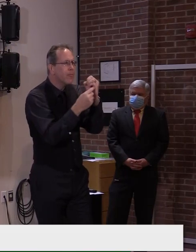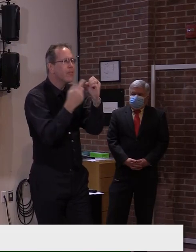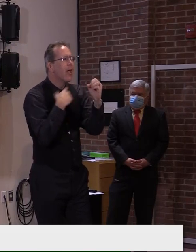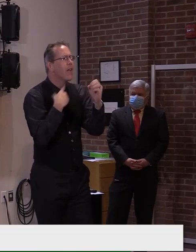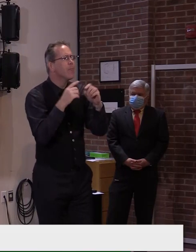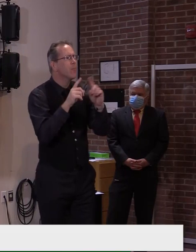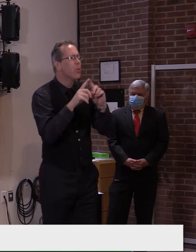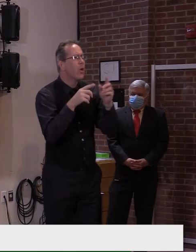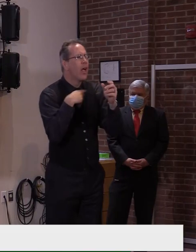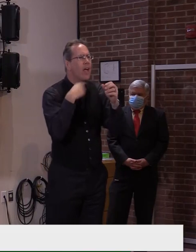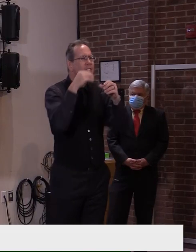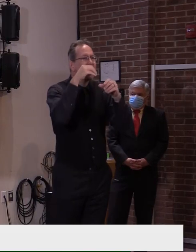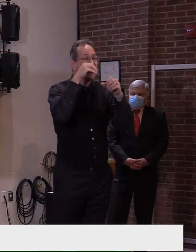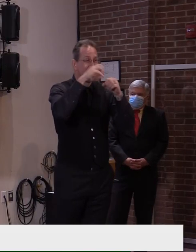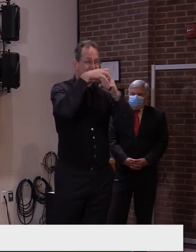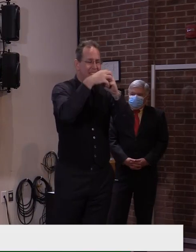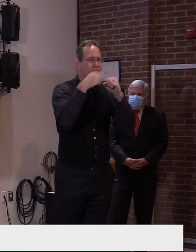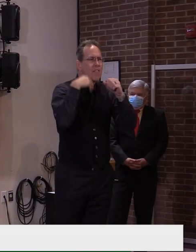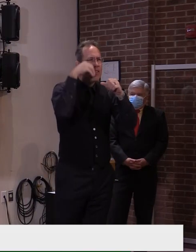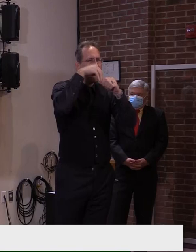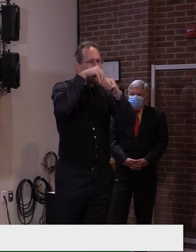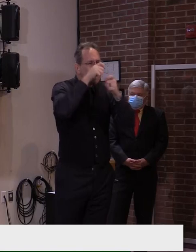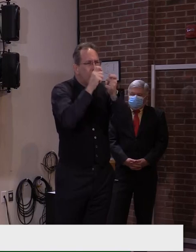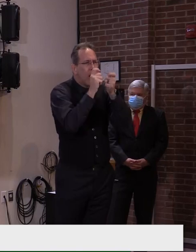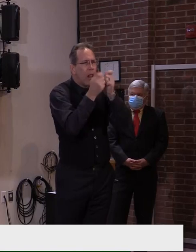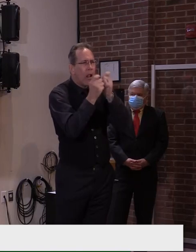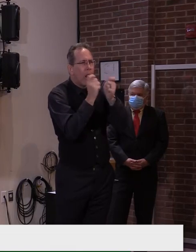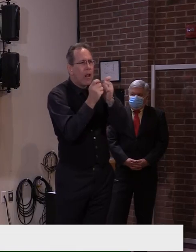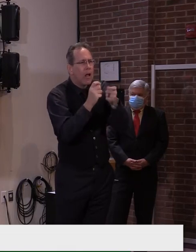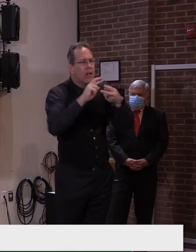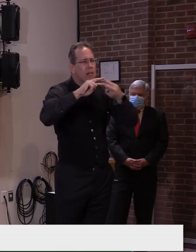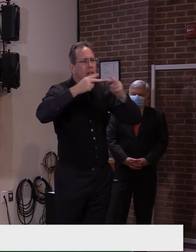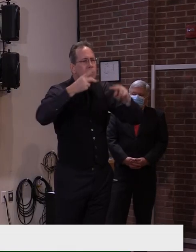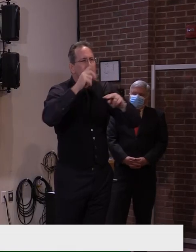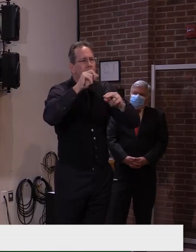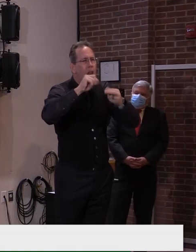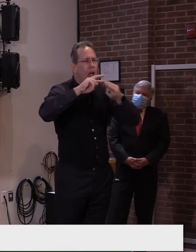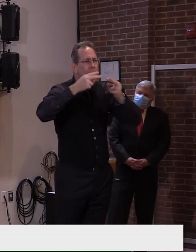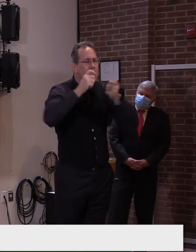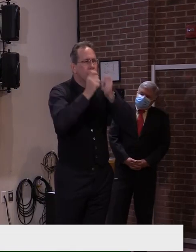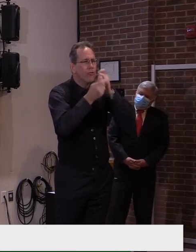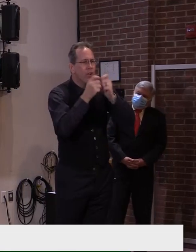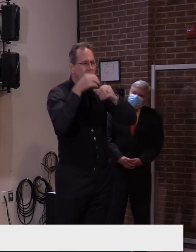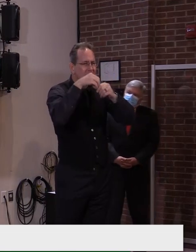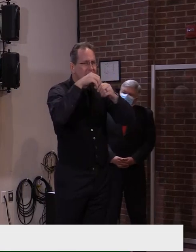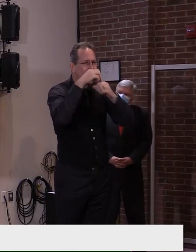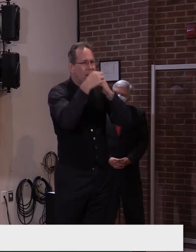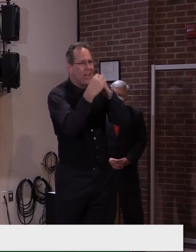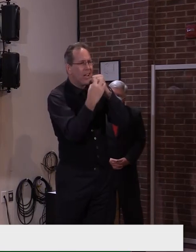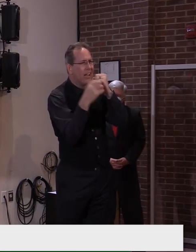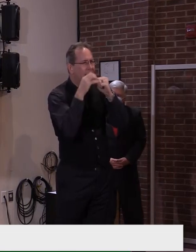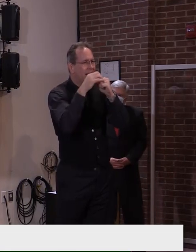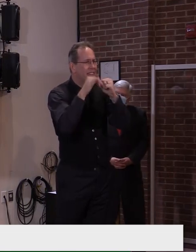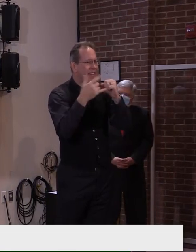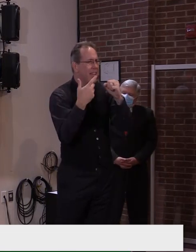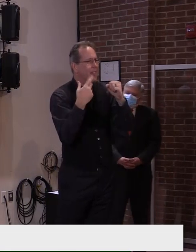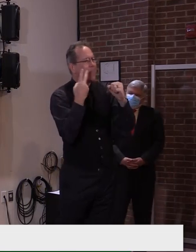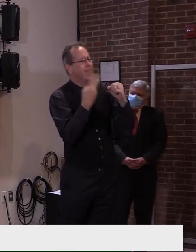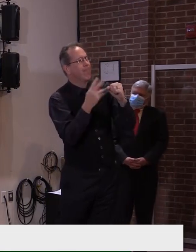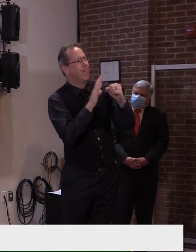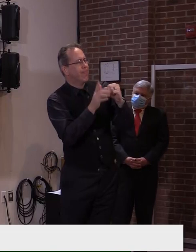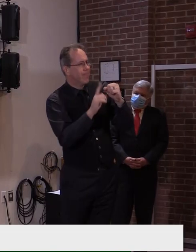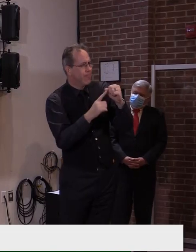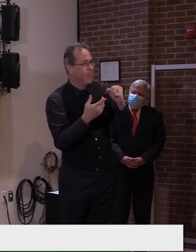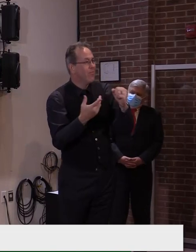virus. And so the theory here is that the next variant or the one after that or